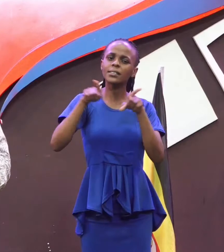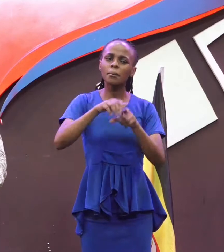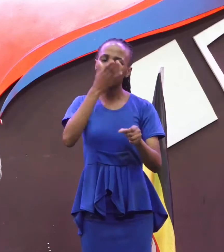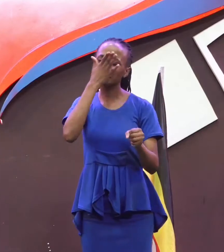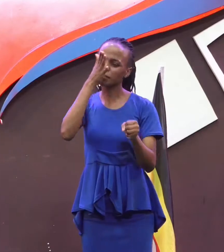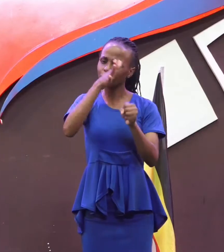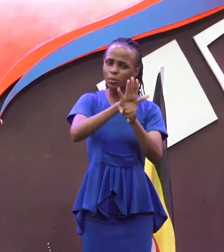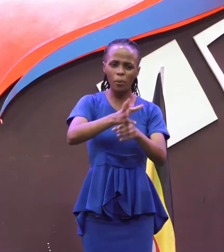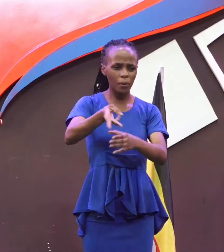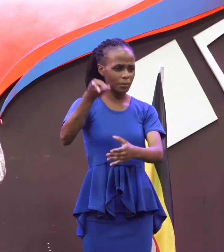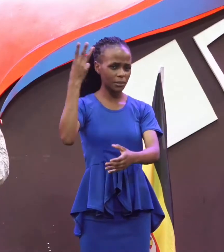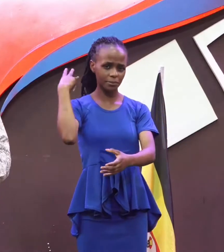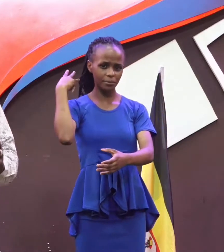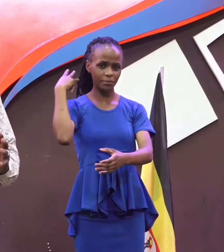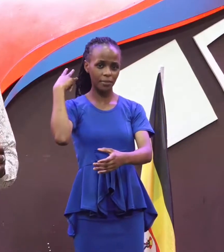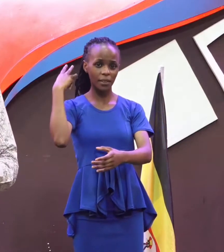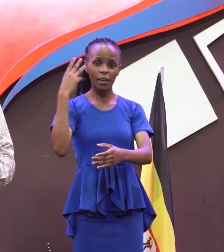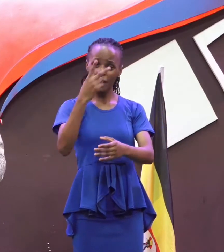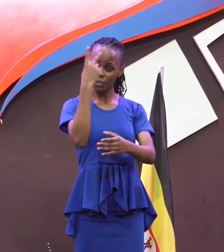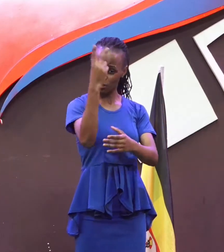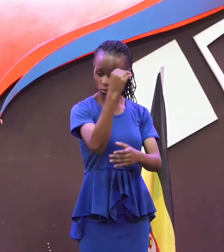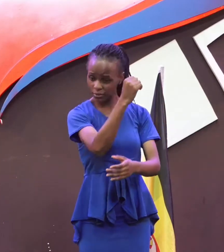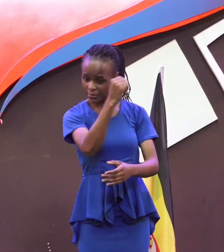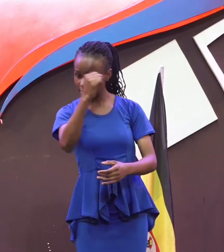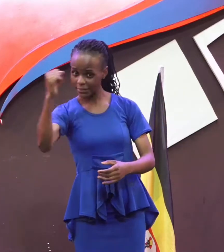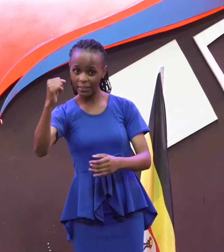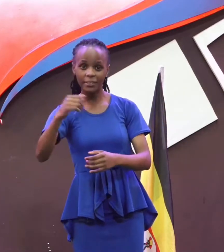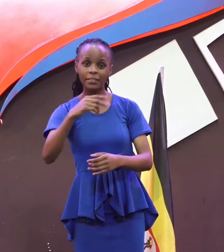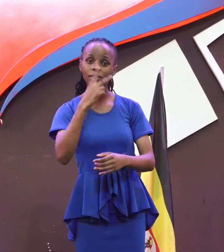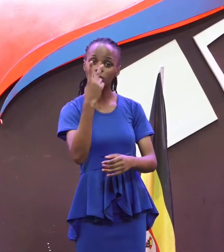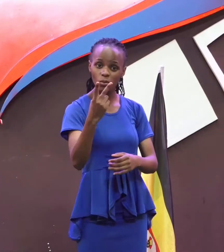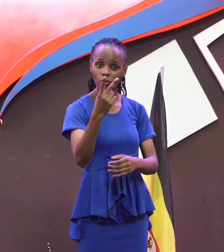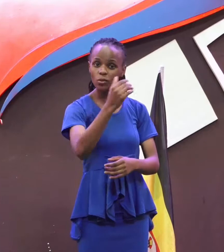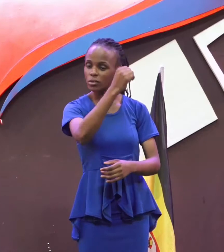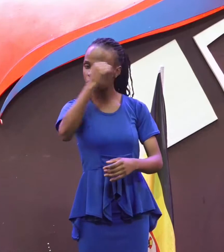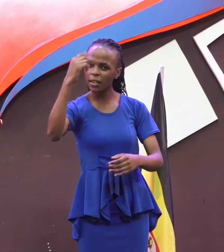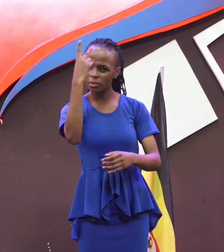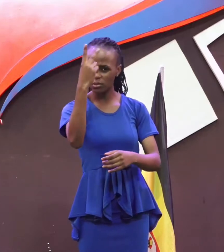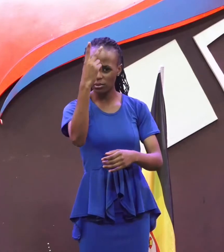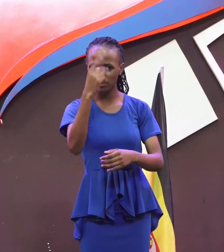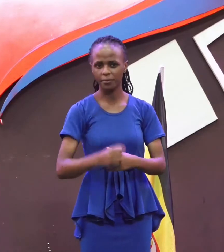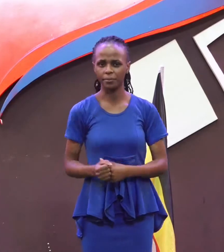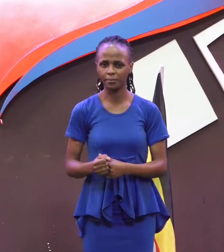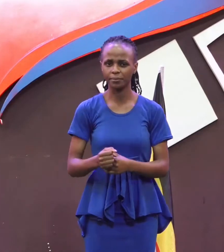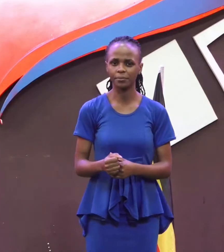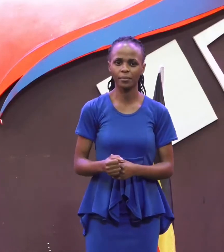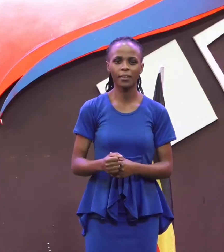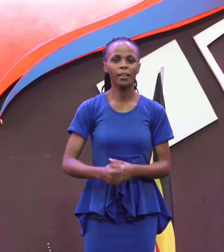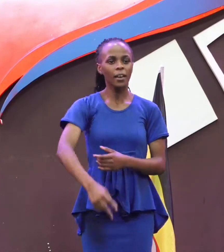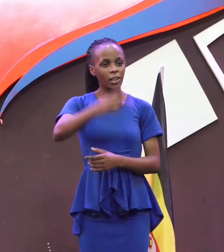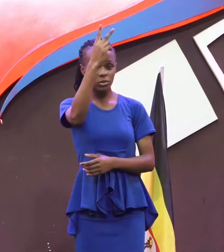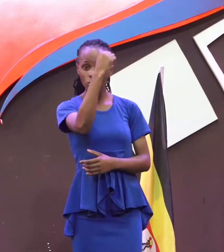and heirs according to the promise. There are two, how many sides? There are two sides.